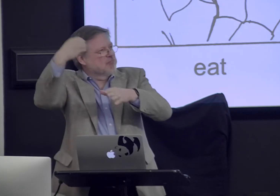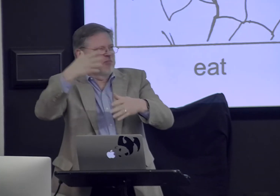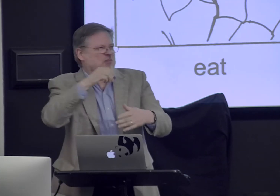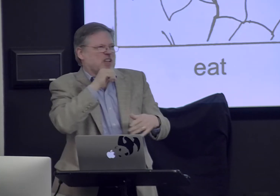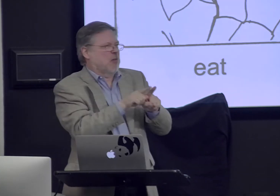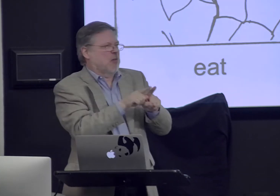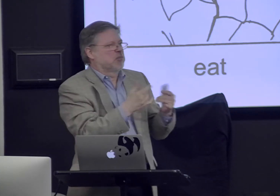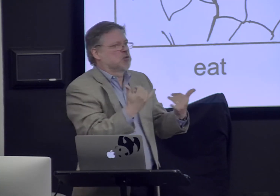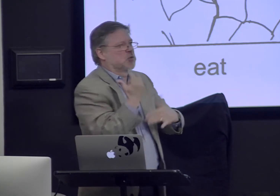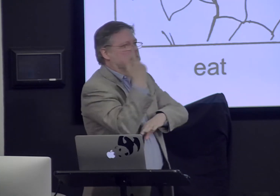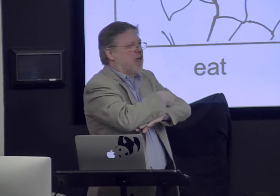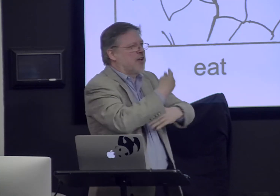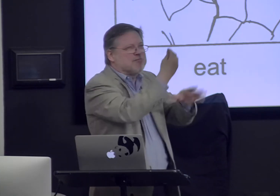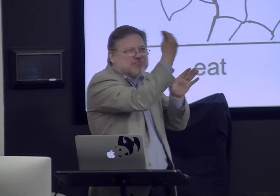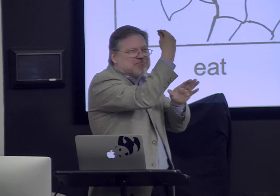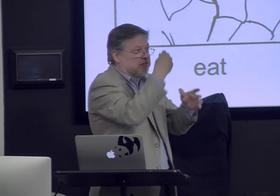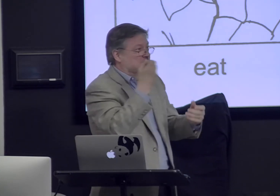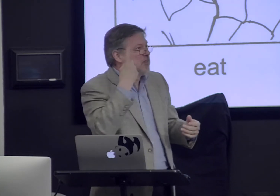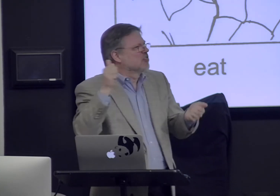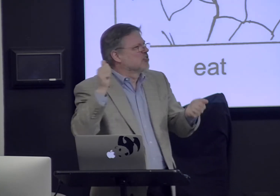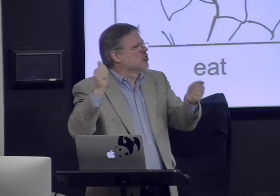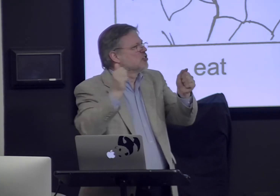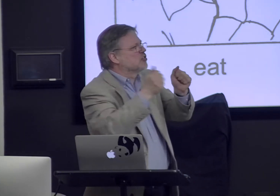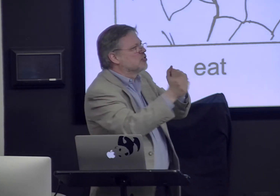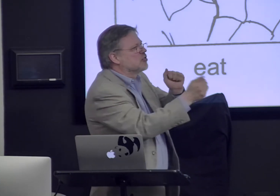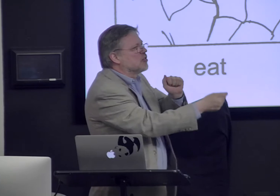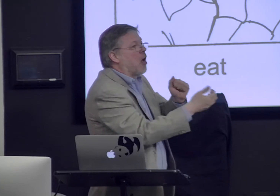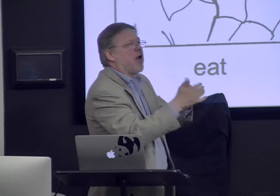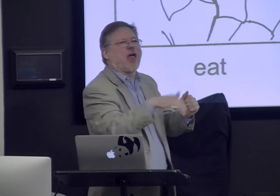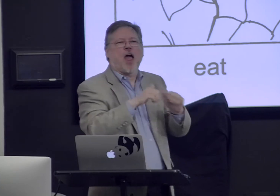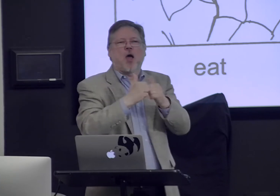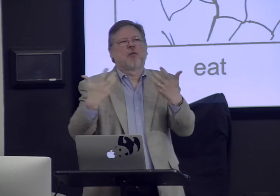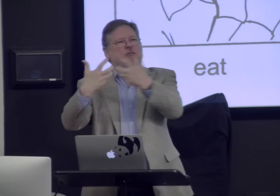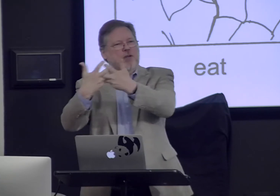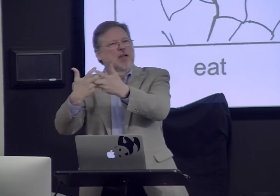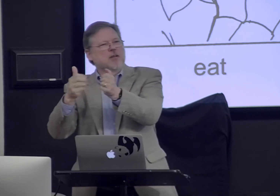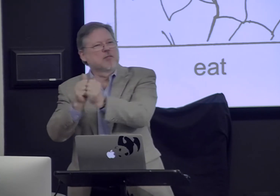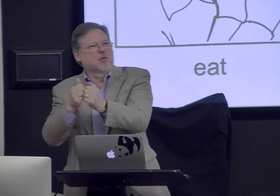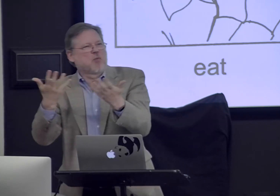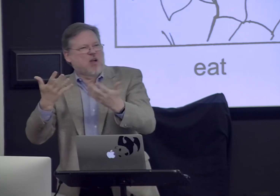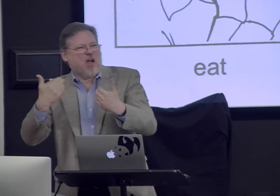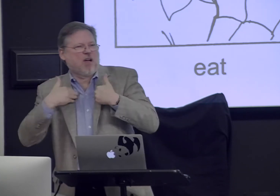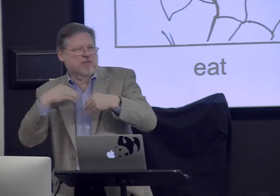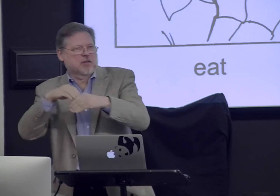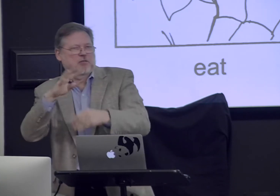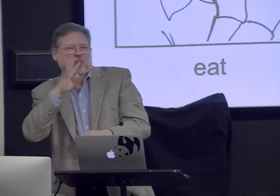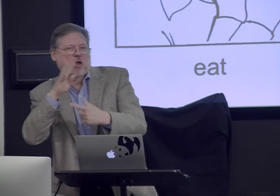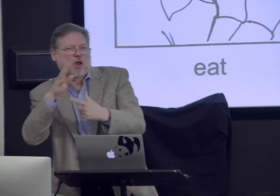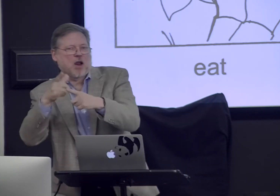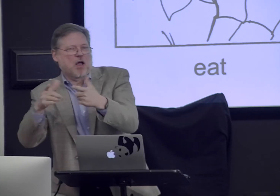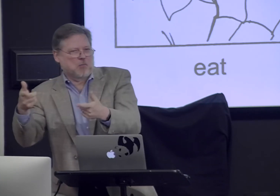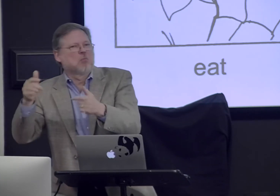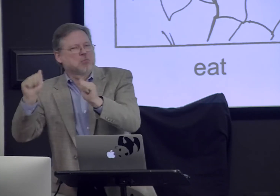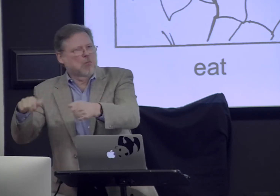can be quite different than the one that we have today, because the mental lexicon also evolves in accordance with